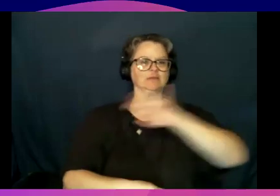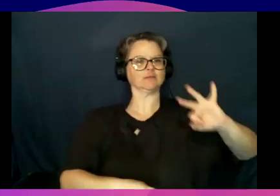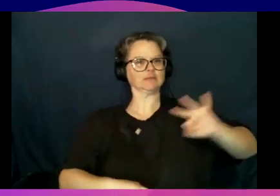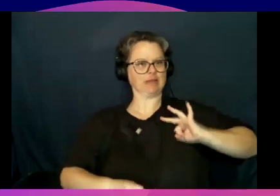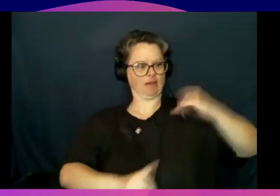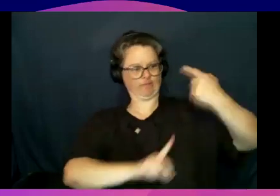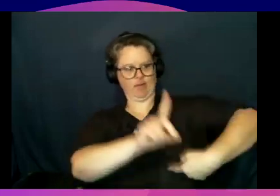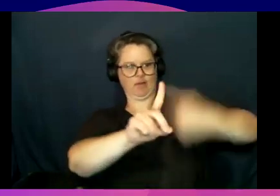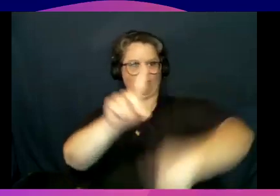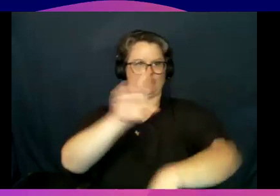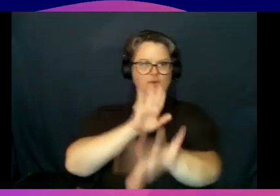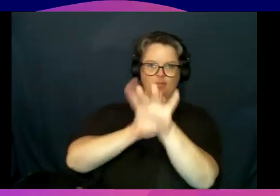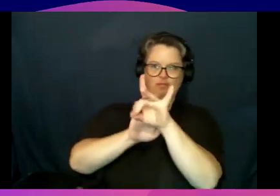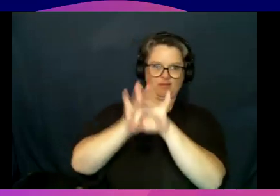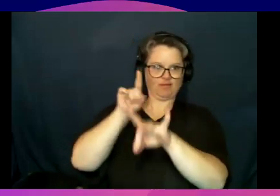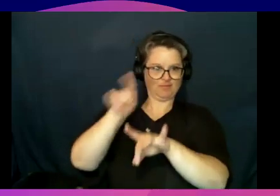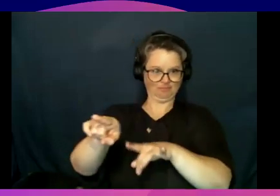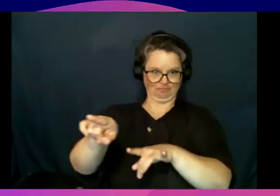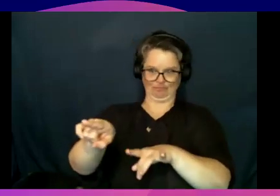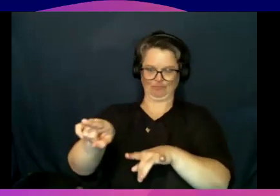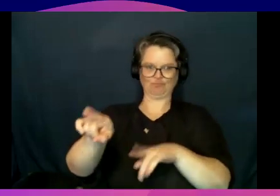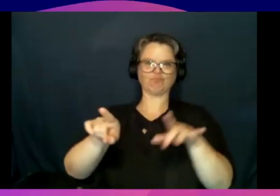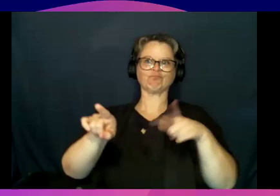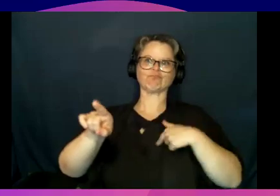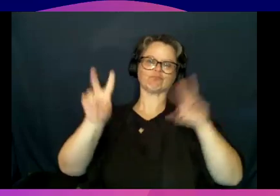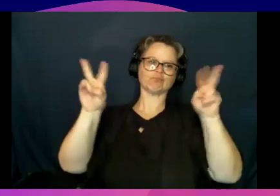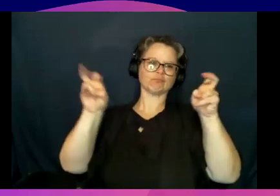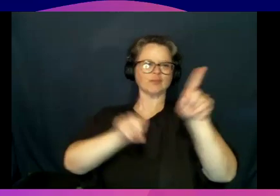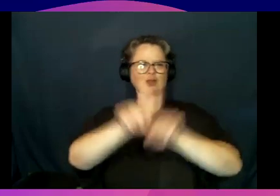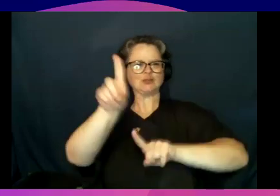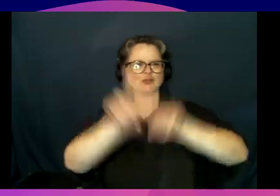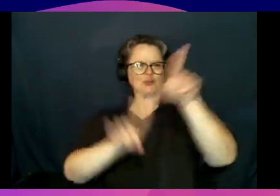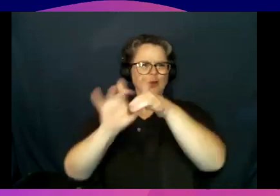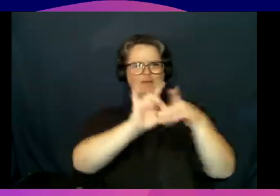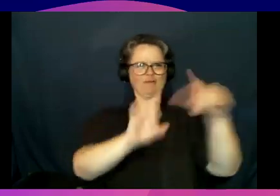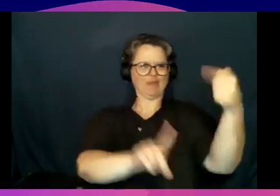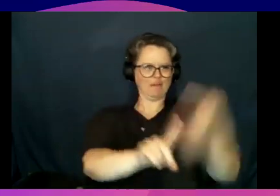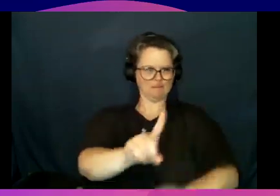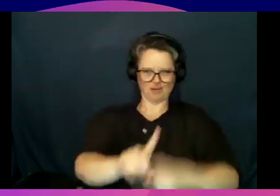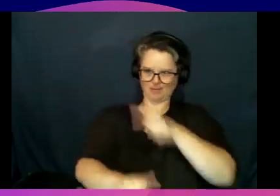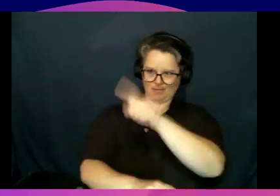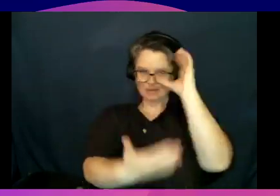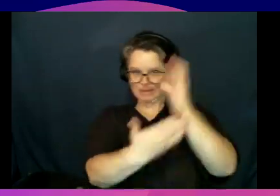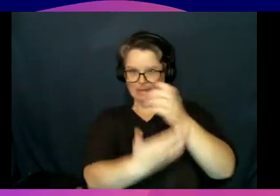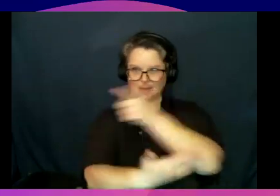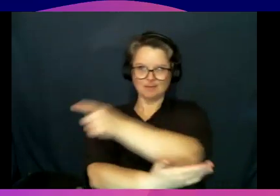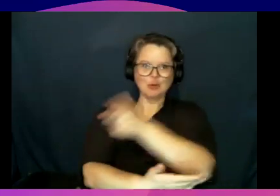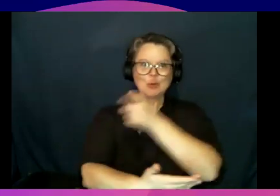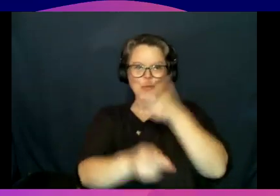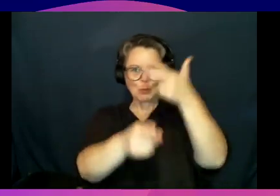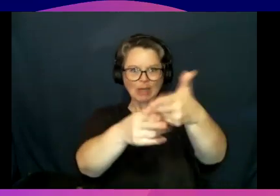their type of work they're doing and some of their learnings and lessons learned, as well as some of their successes in that work that they're